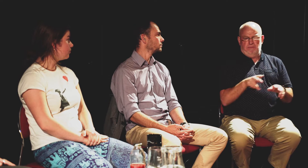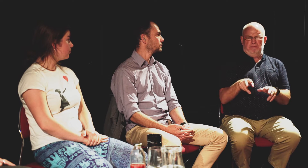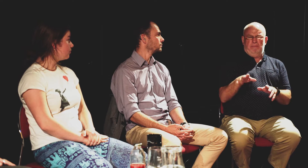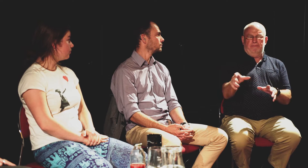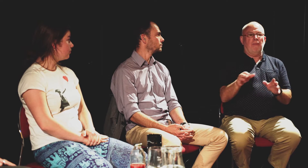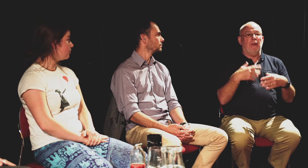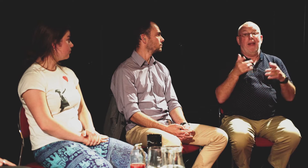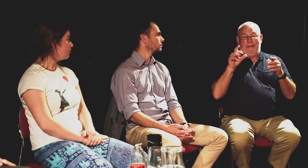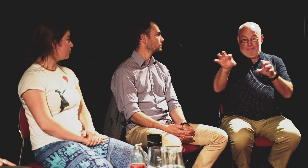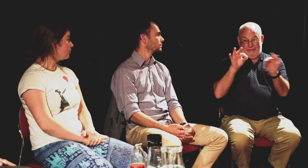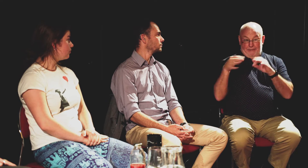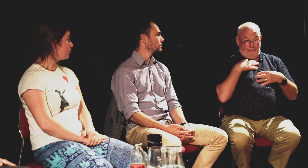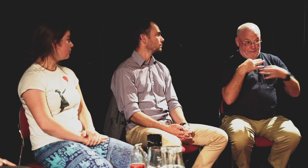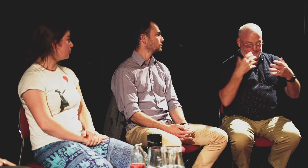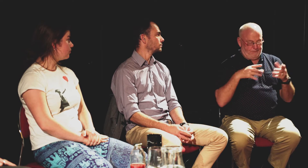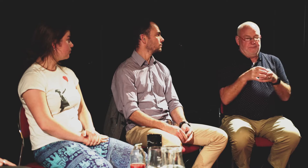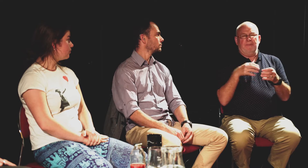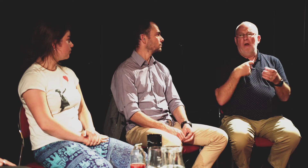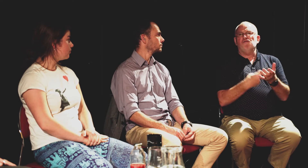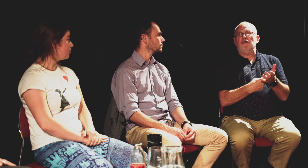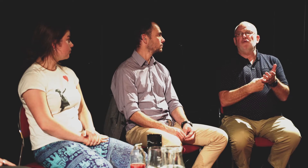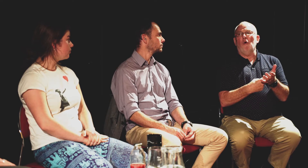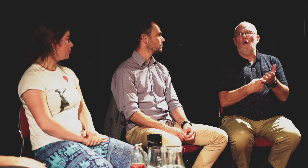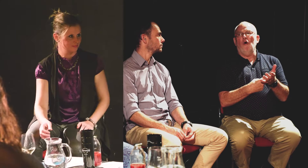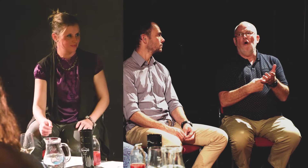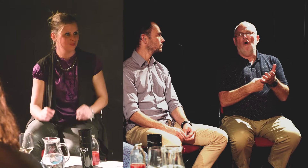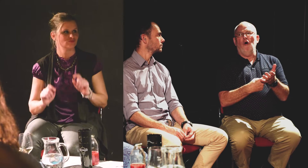one. I played hockey quite well, and they...